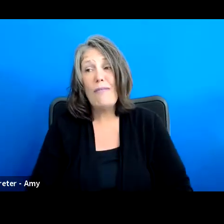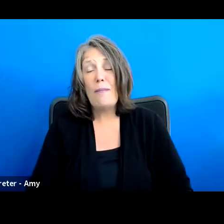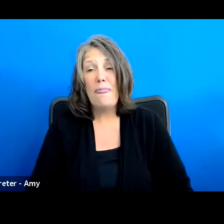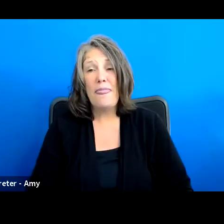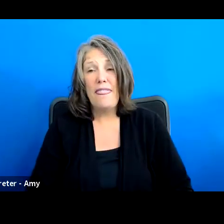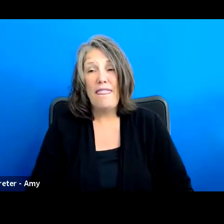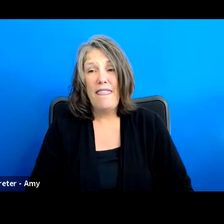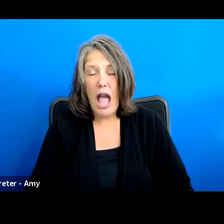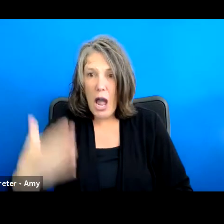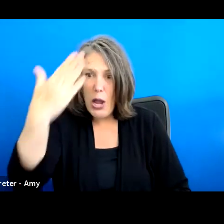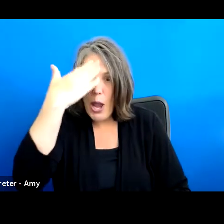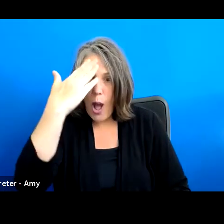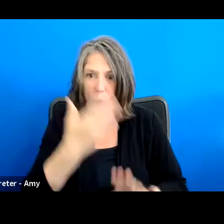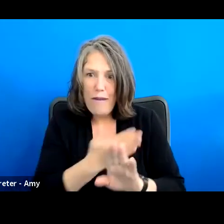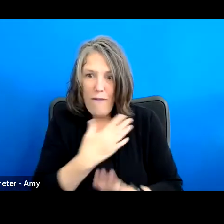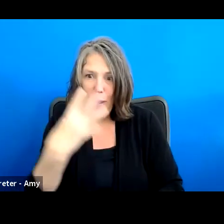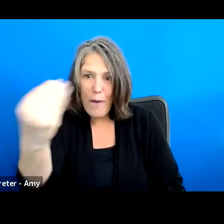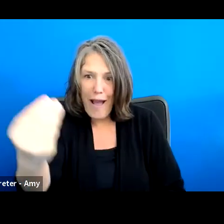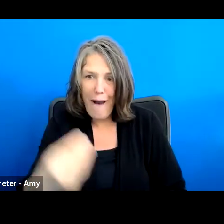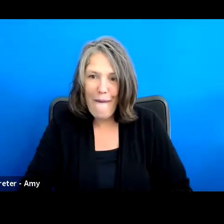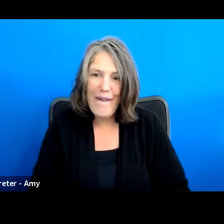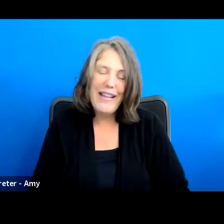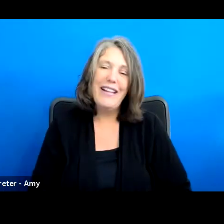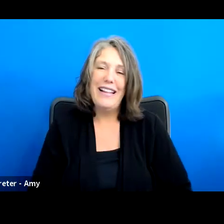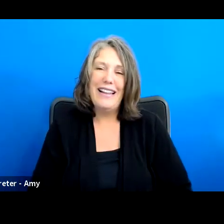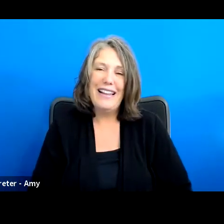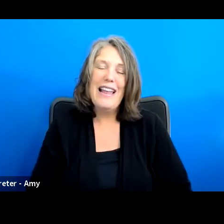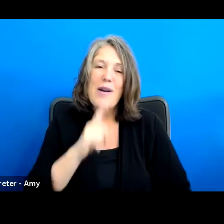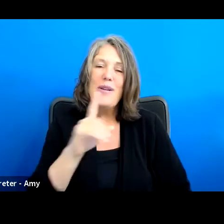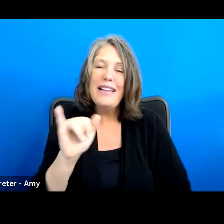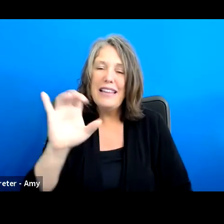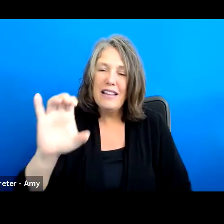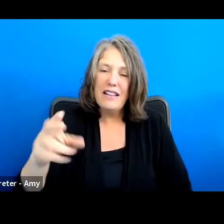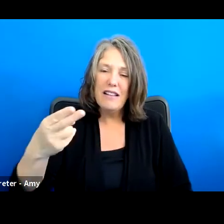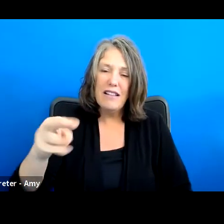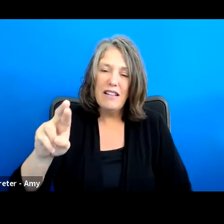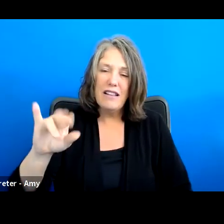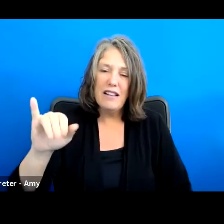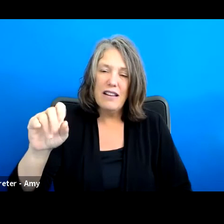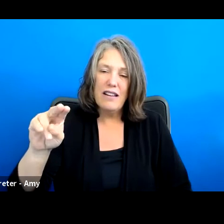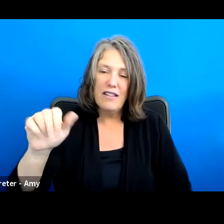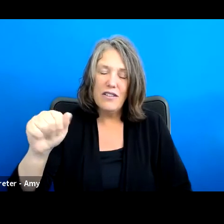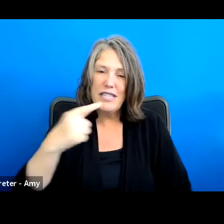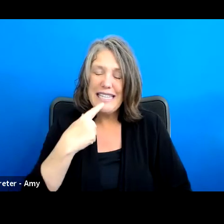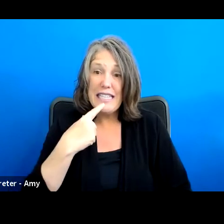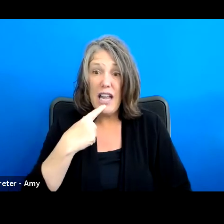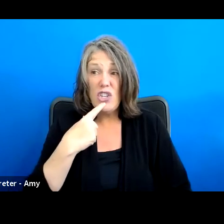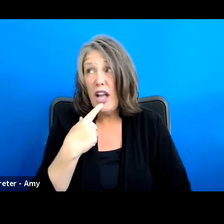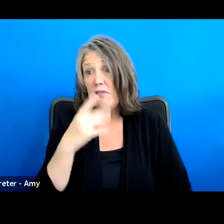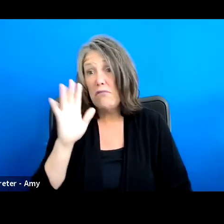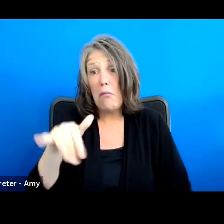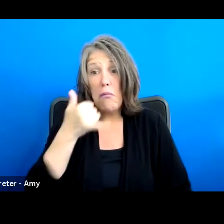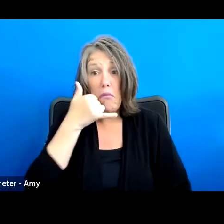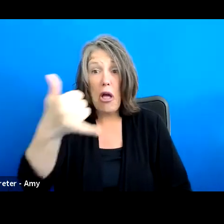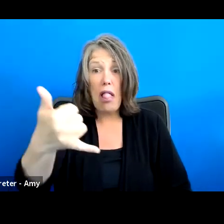Know before you go. Really, just like Christina mentioned, just cold calling people,